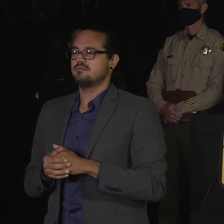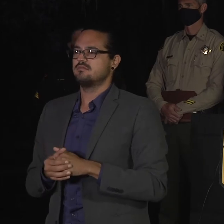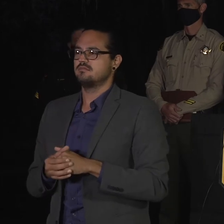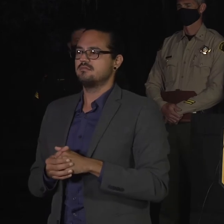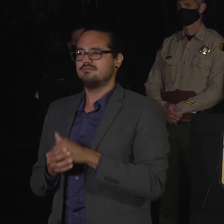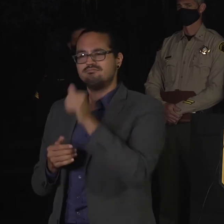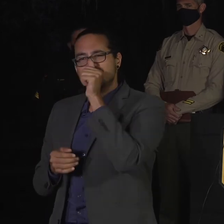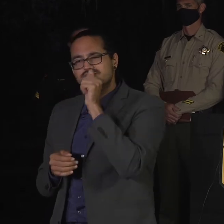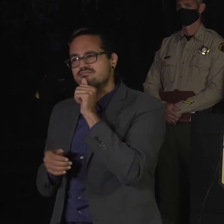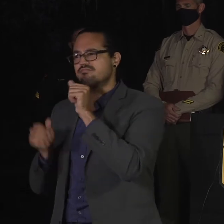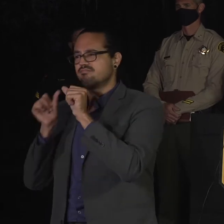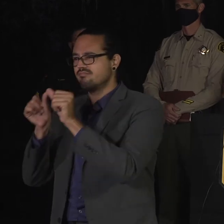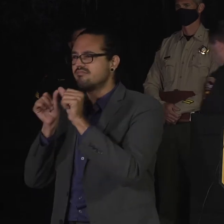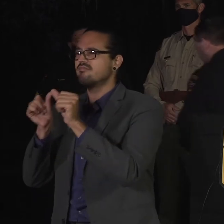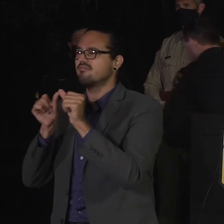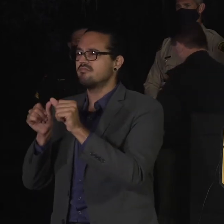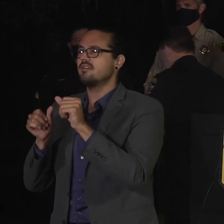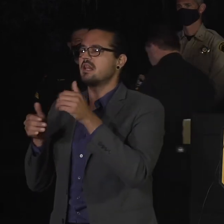fire. Thank you.